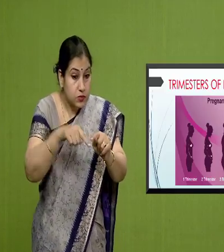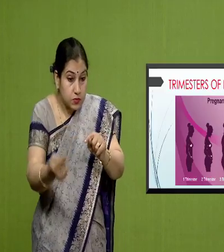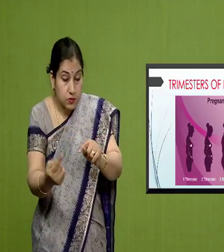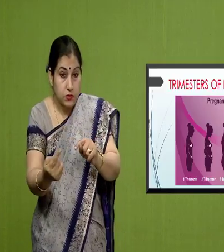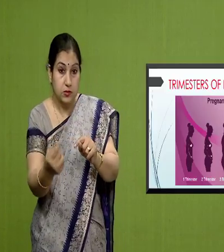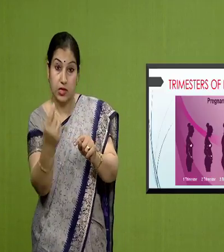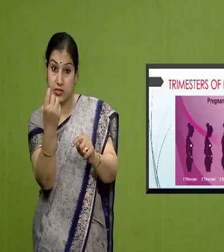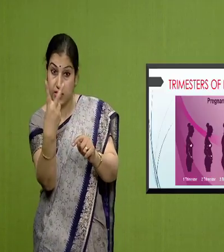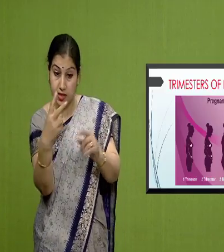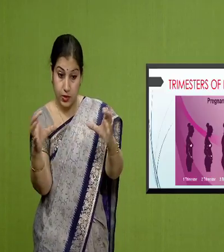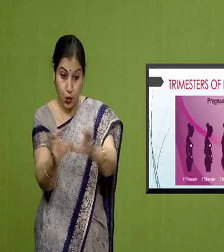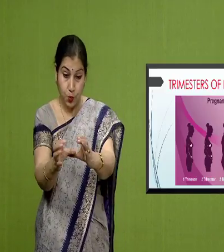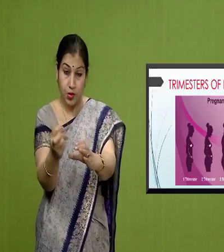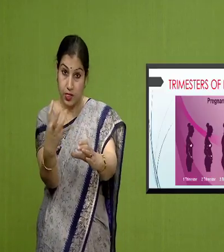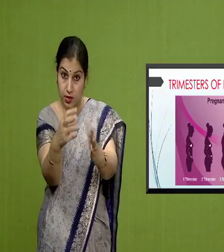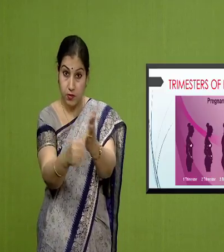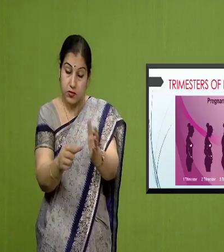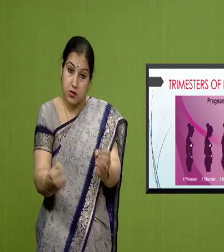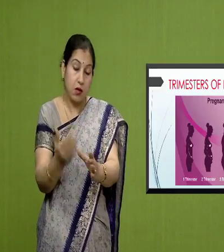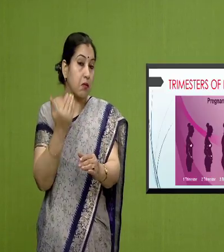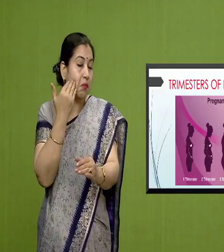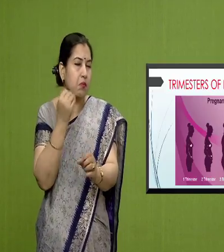to second trimester.